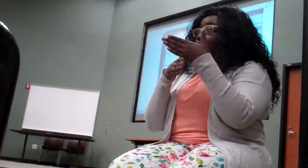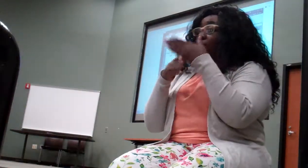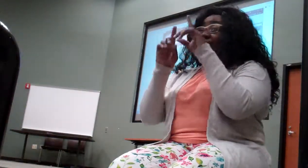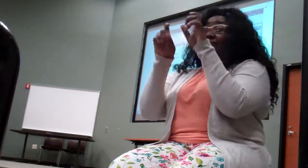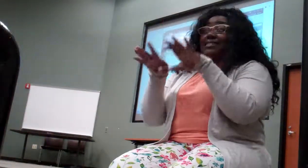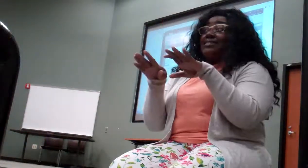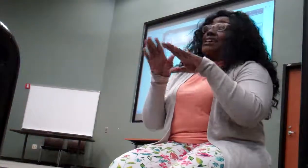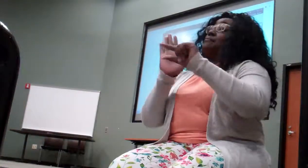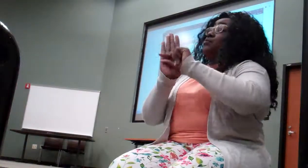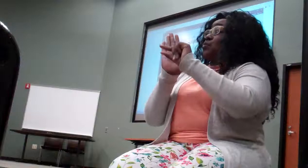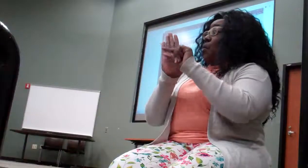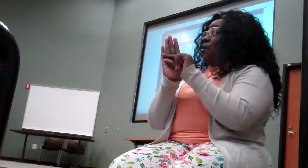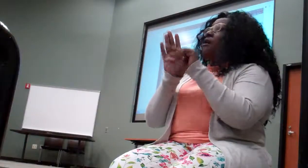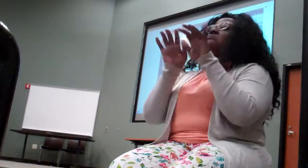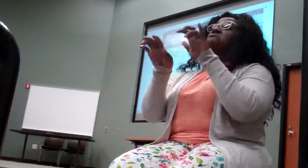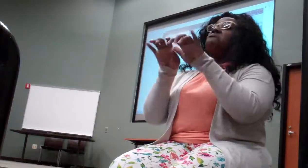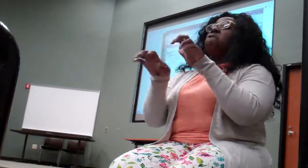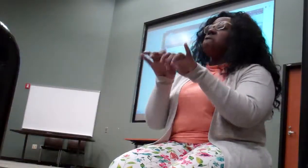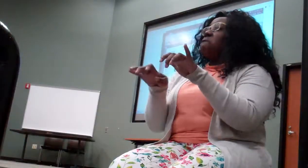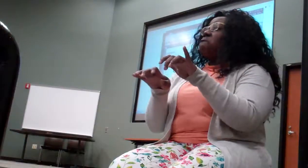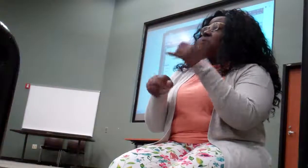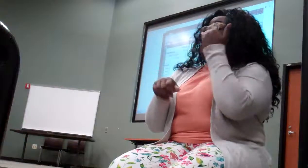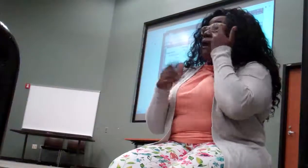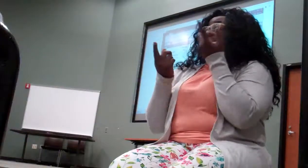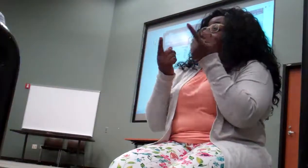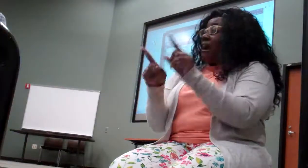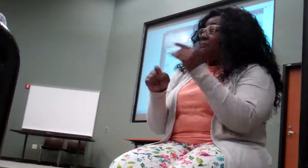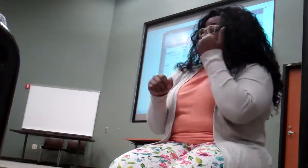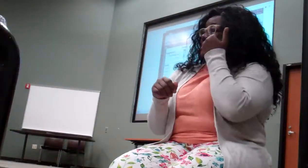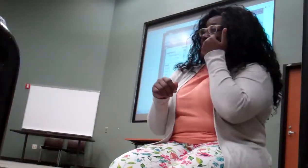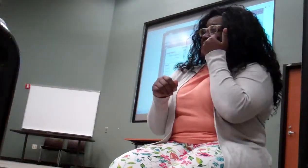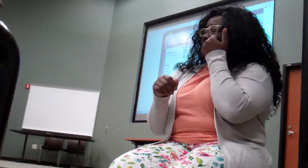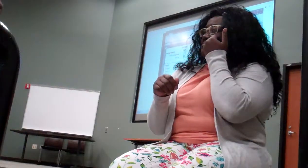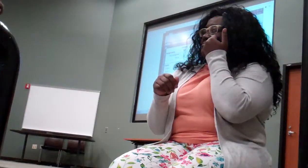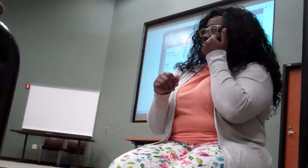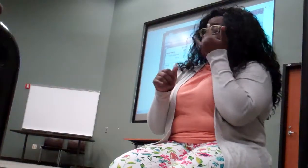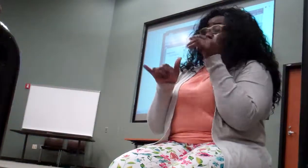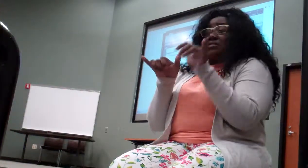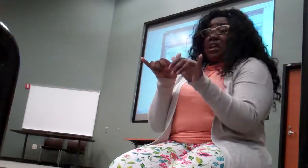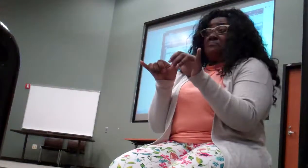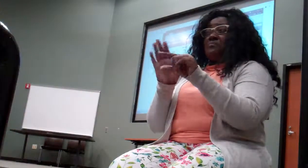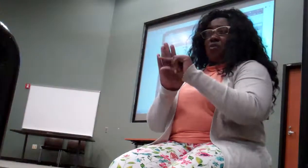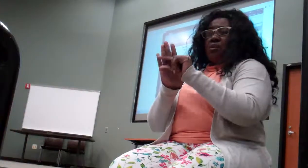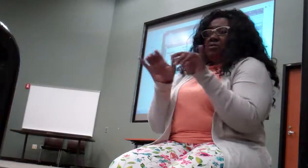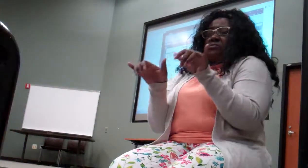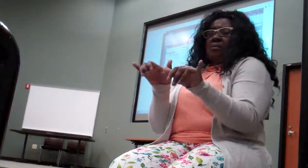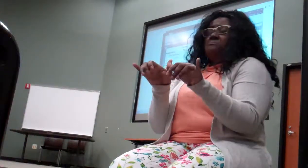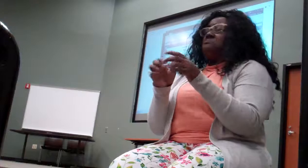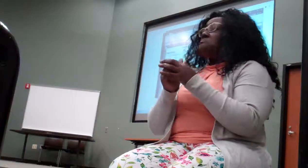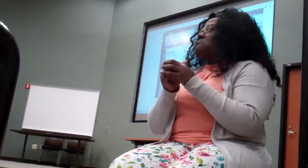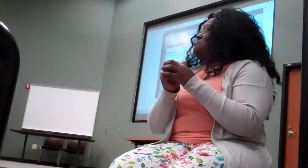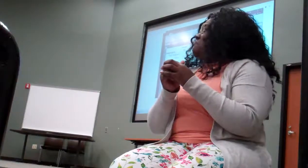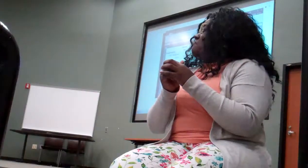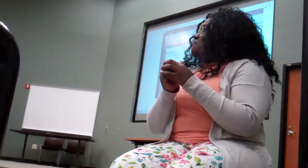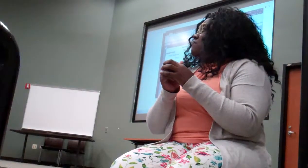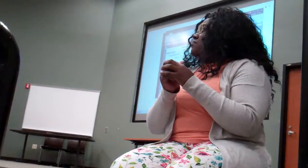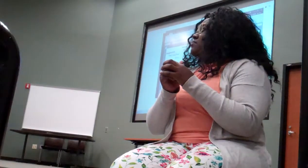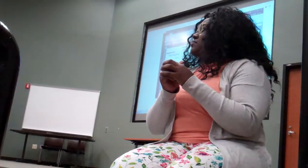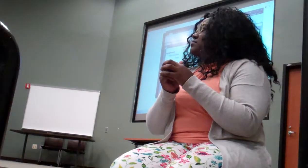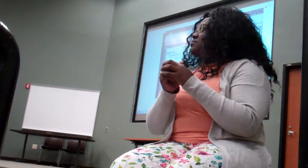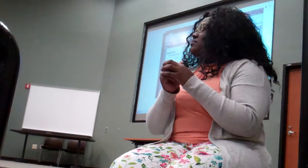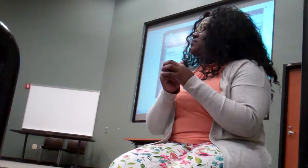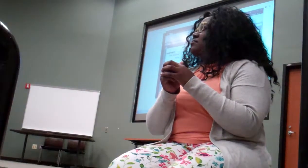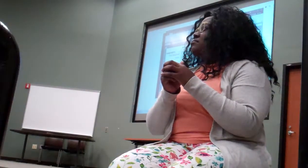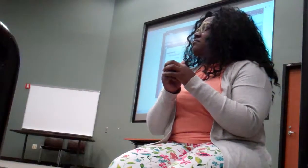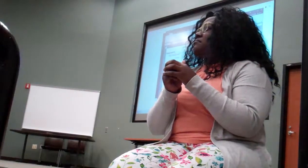and the exam and the final, right? So say, what happens if I just stay the same? And then what happens? And that's probably where your floor is,